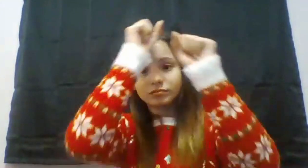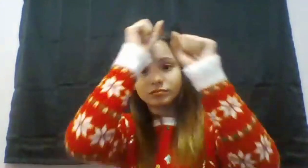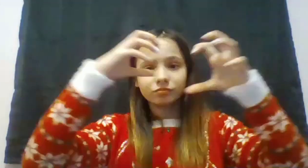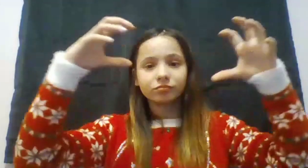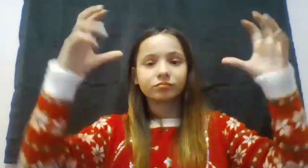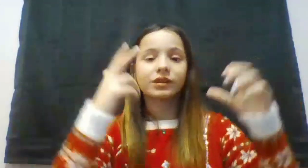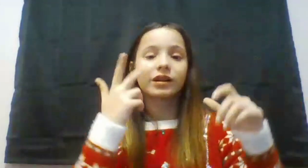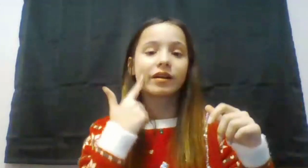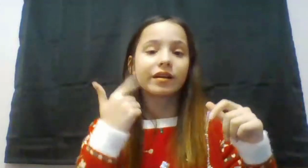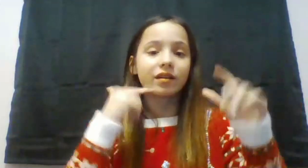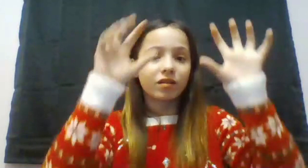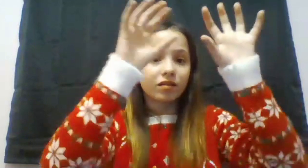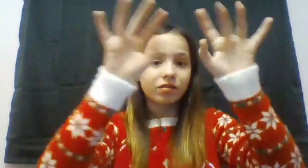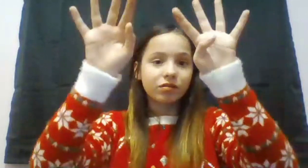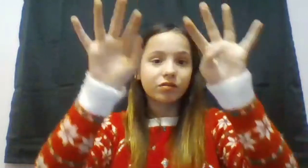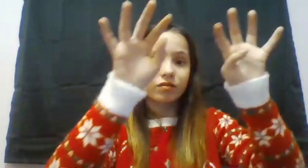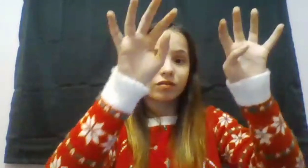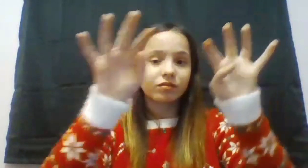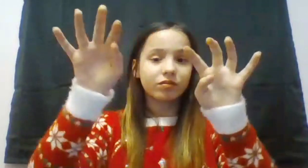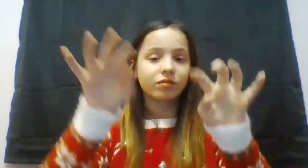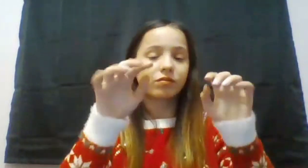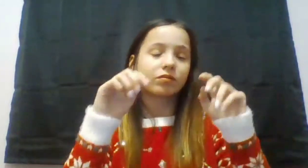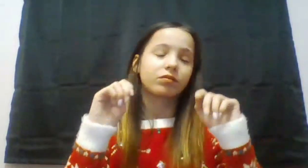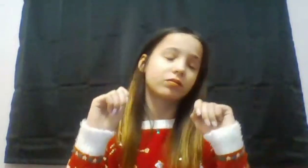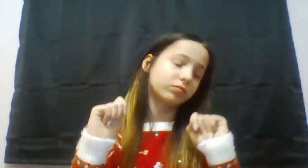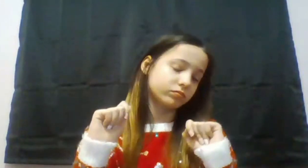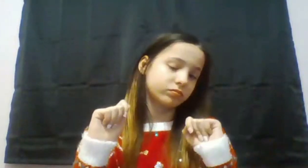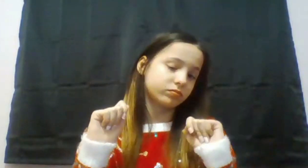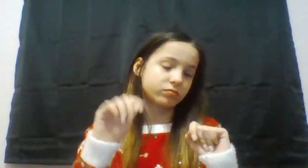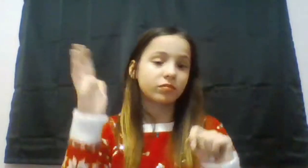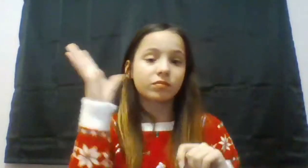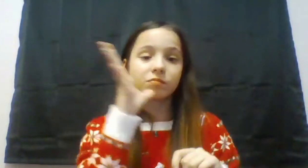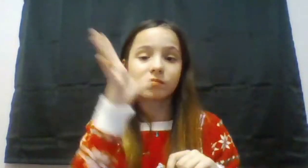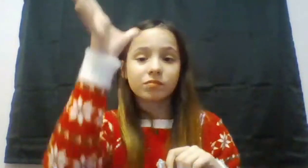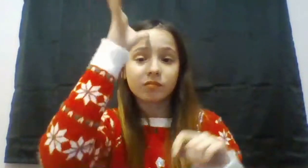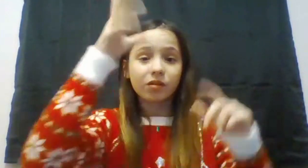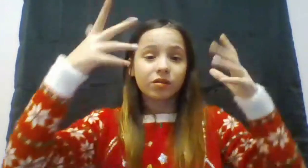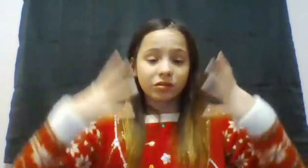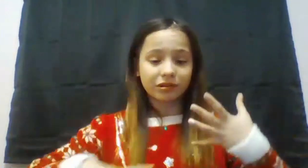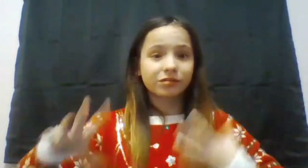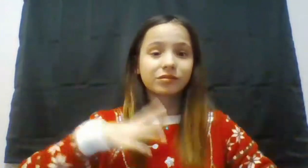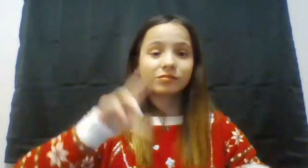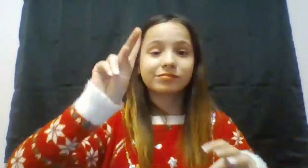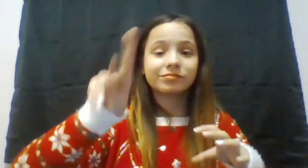The children were all nestled, all snug in their beds, while visions of sugar plums danced in their